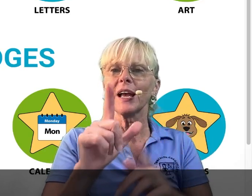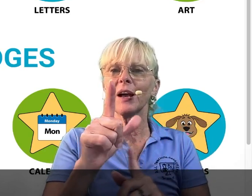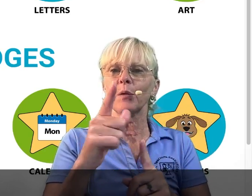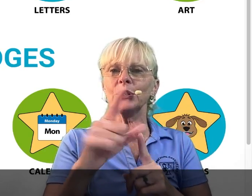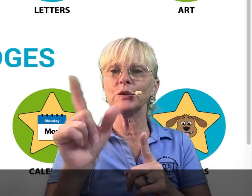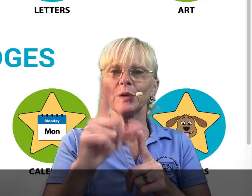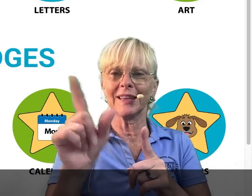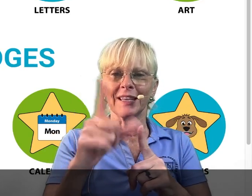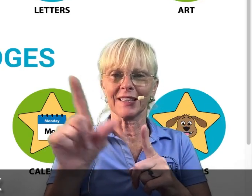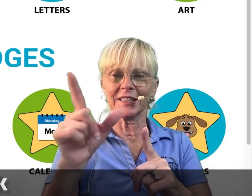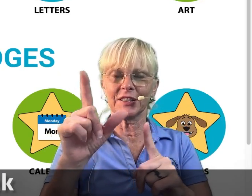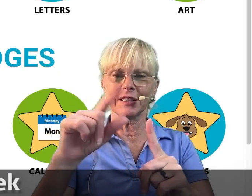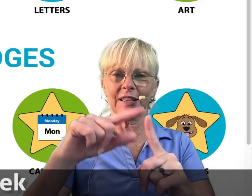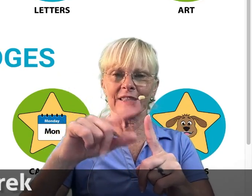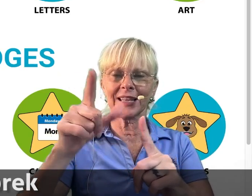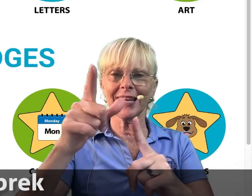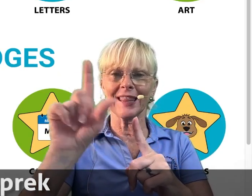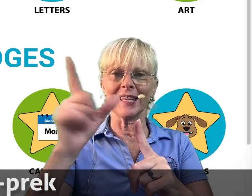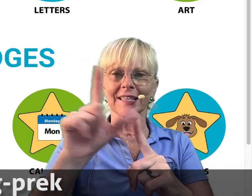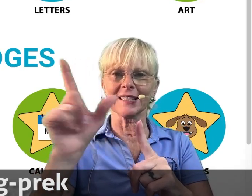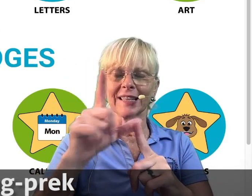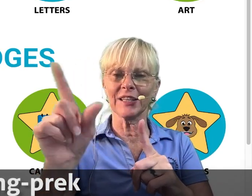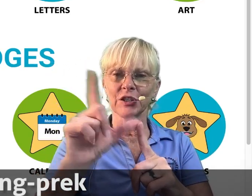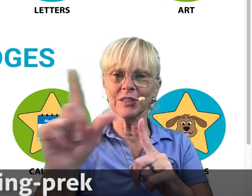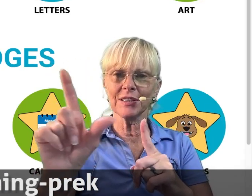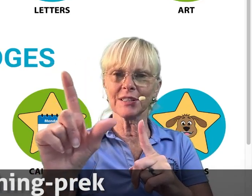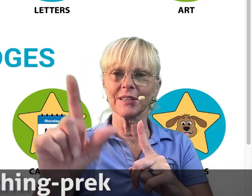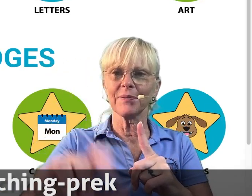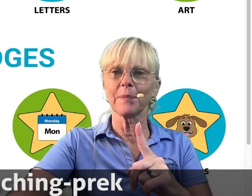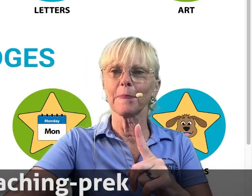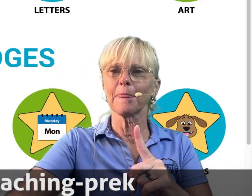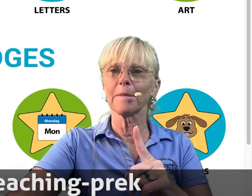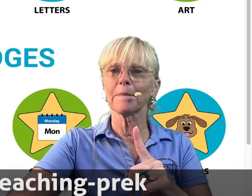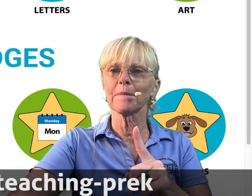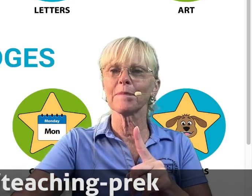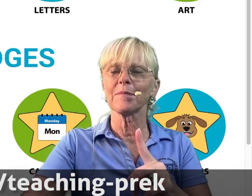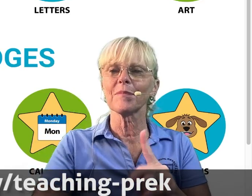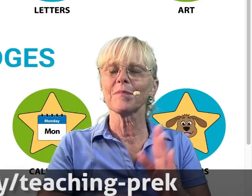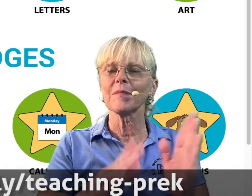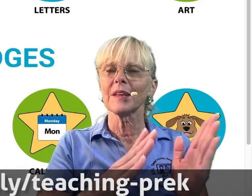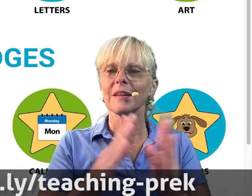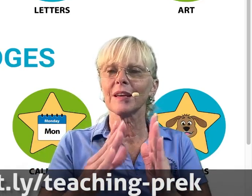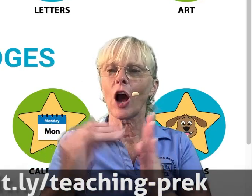Letters. We do this. It's like this. Letters.